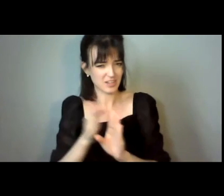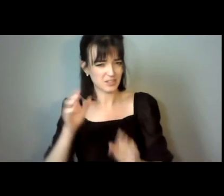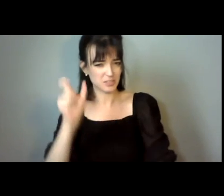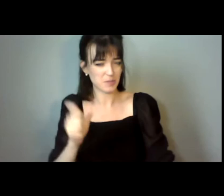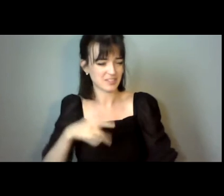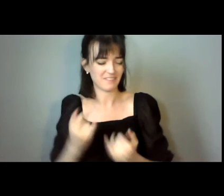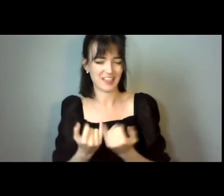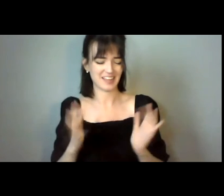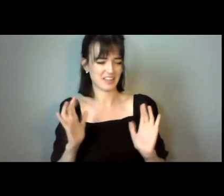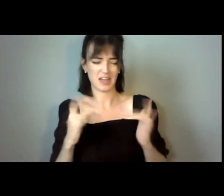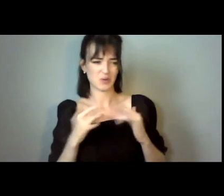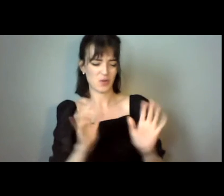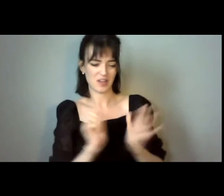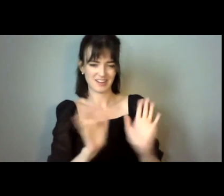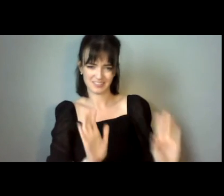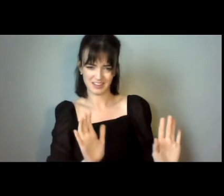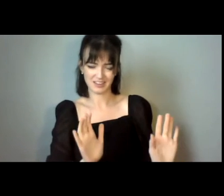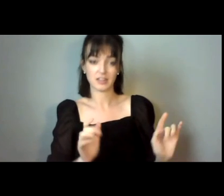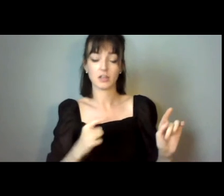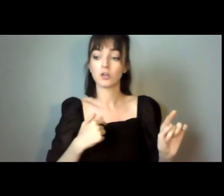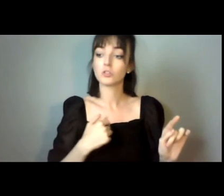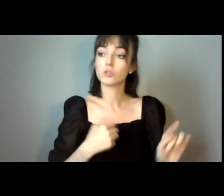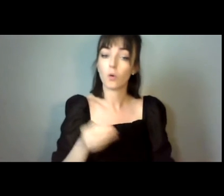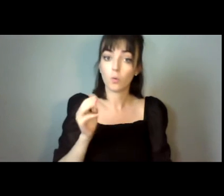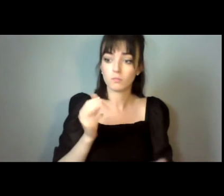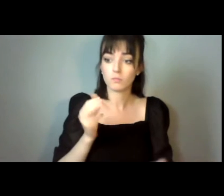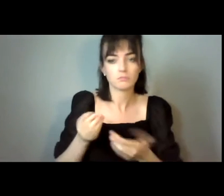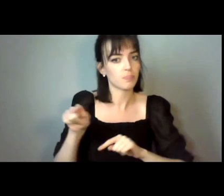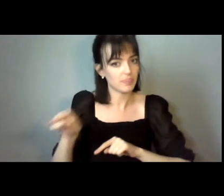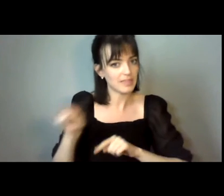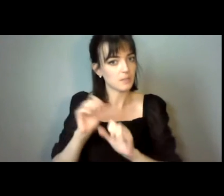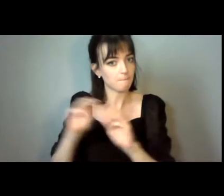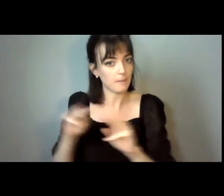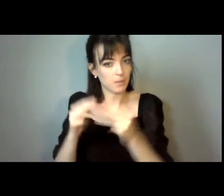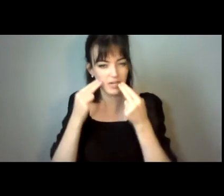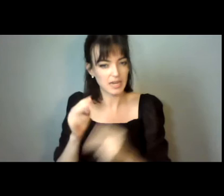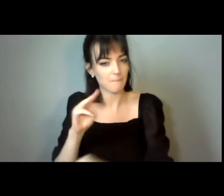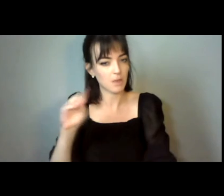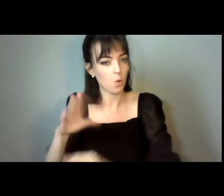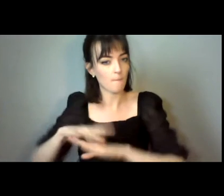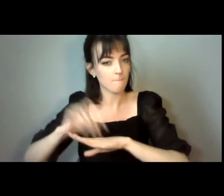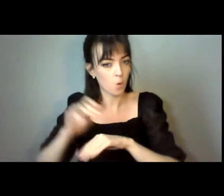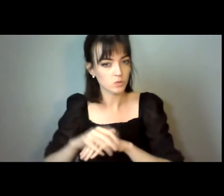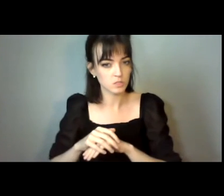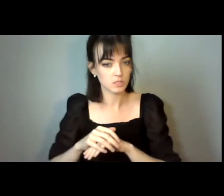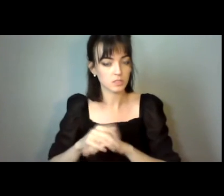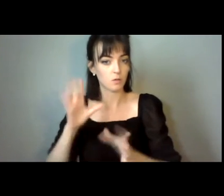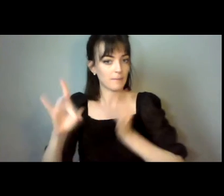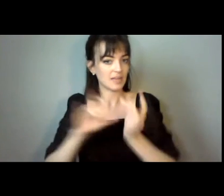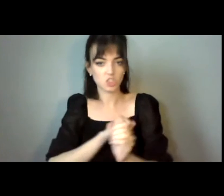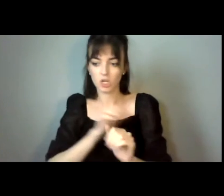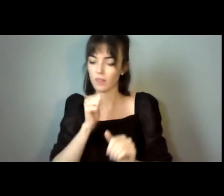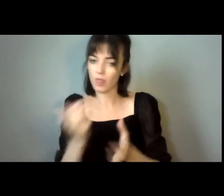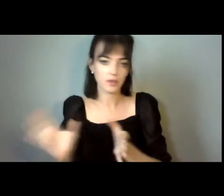And it would probably be the persons who need a PO most. To get the PO from PO score doesn't involve any formal procedure.